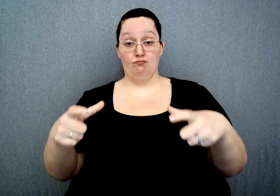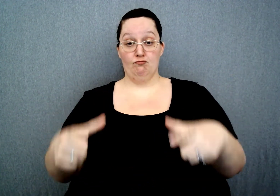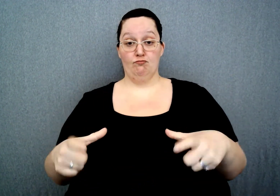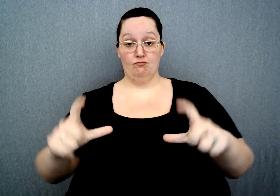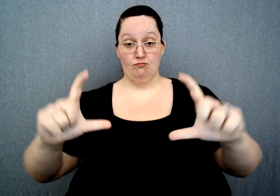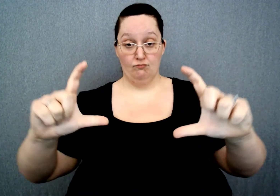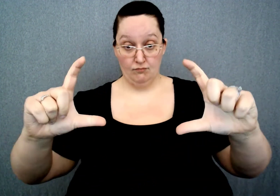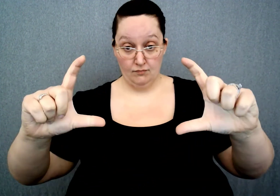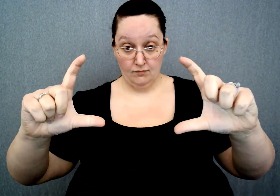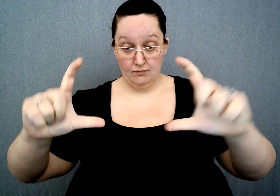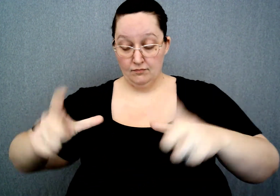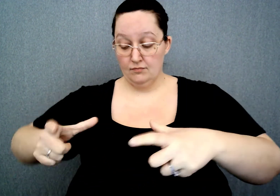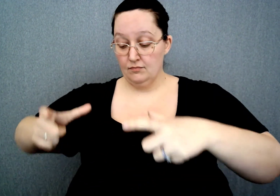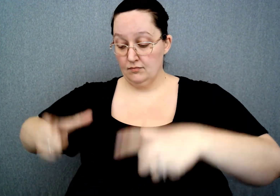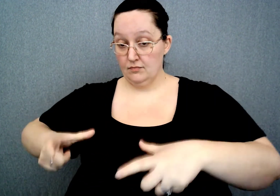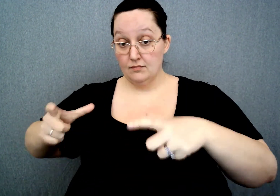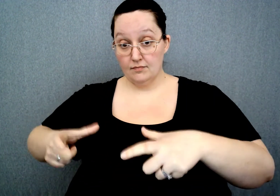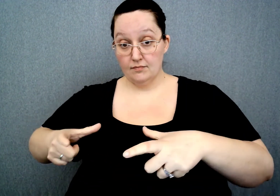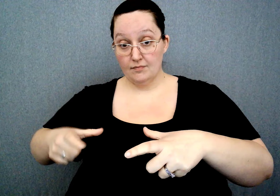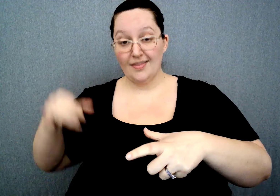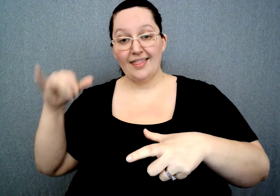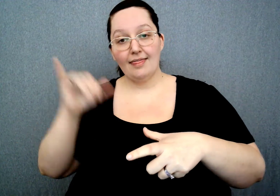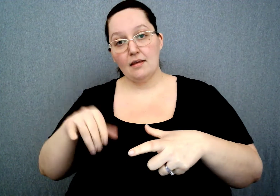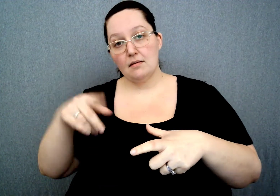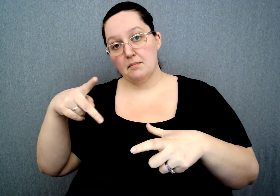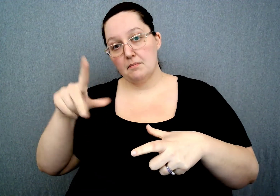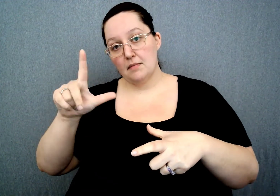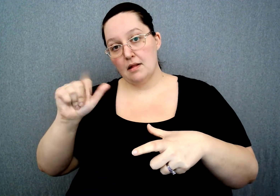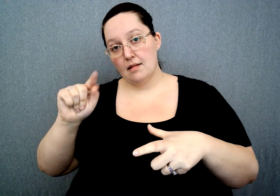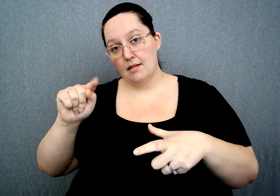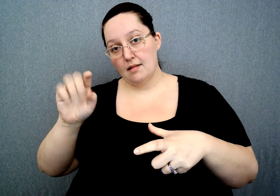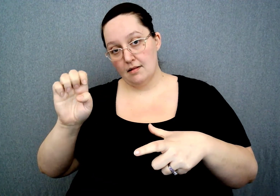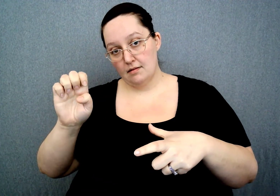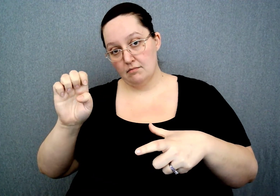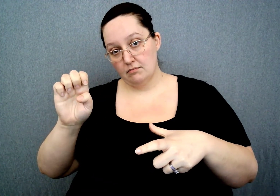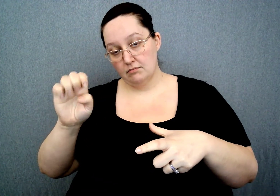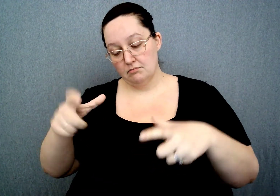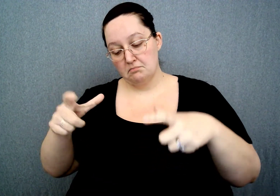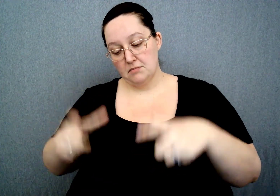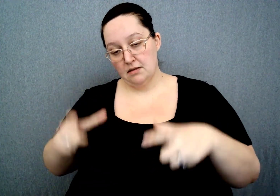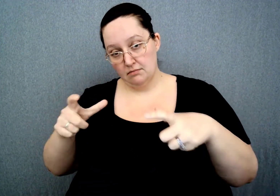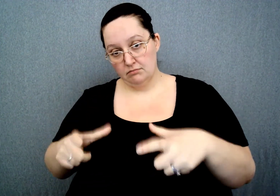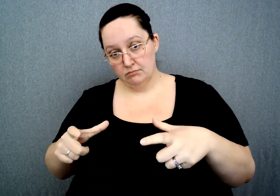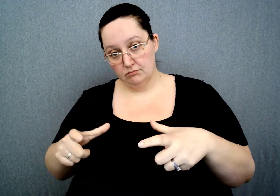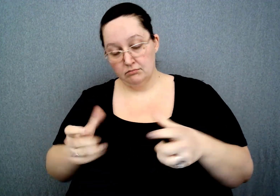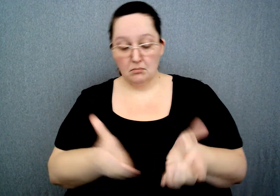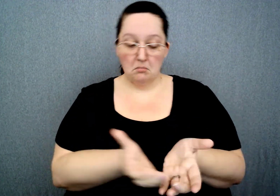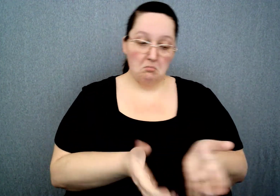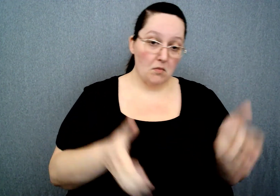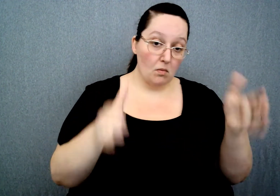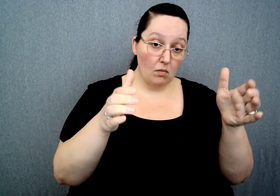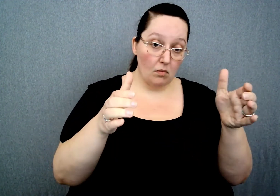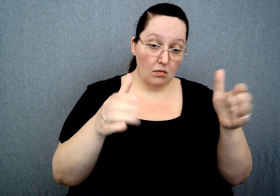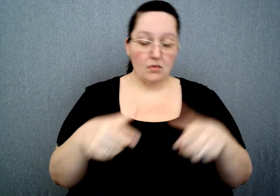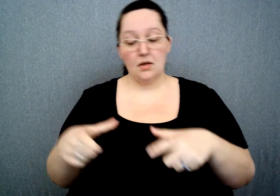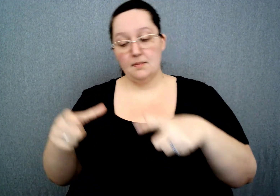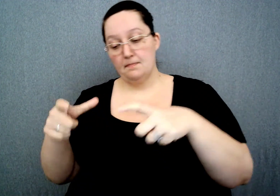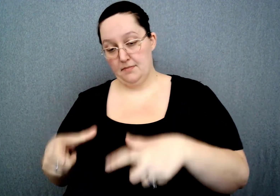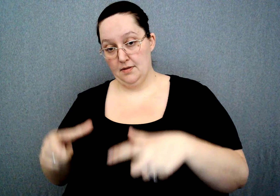If you sign this with our 2 skinny C's or bent L's, this is the sign plate because it's flat. Right? A bowl has